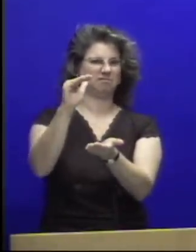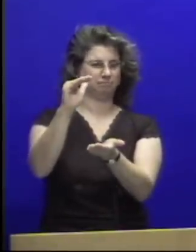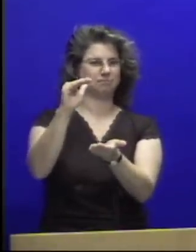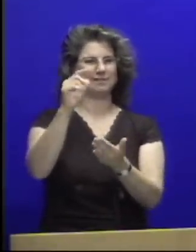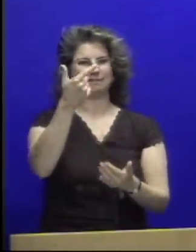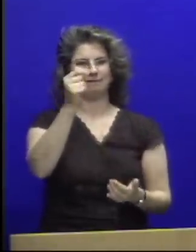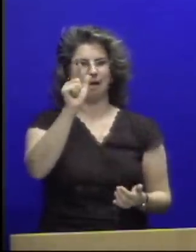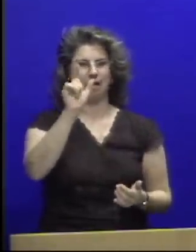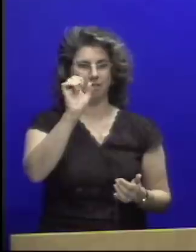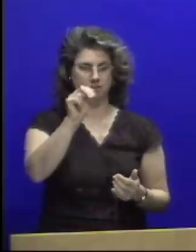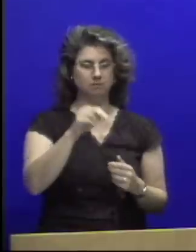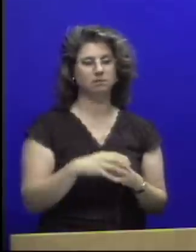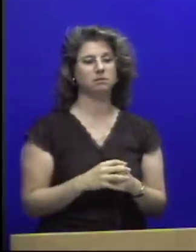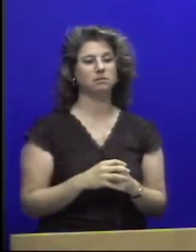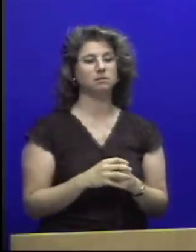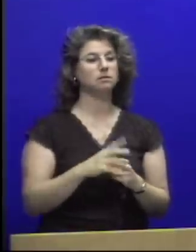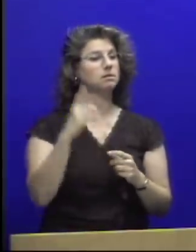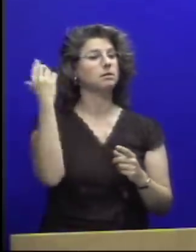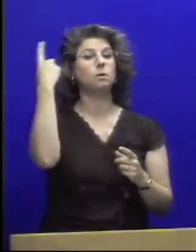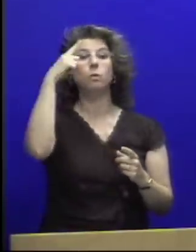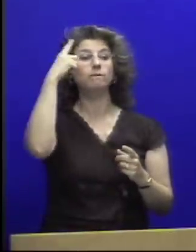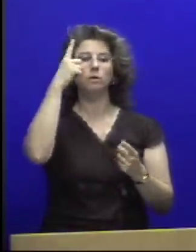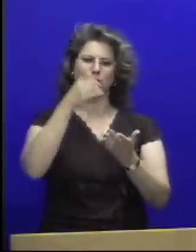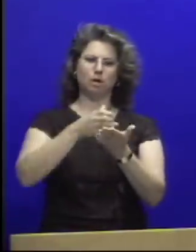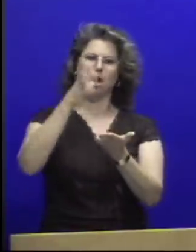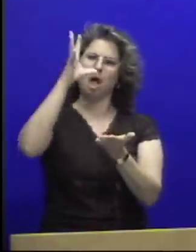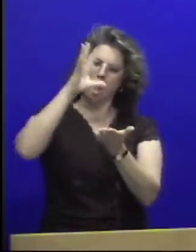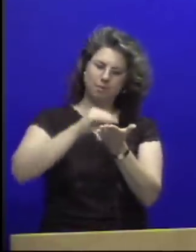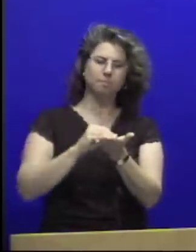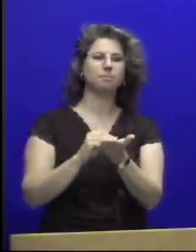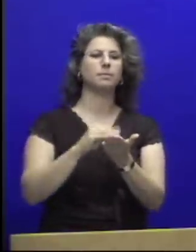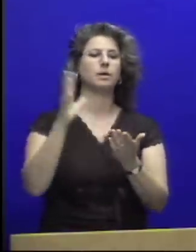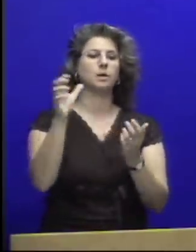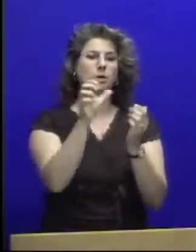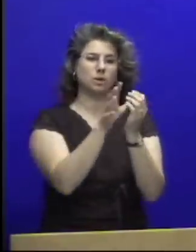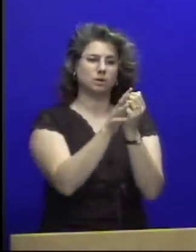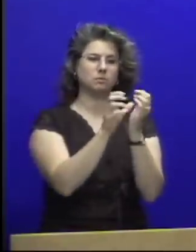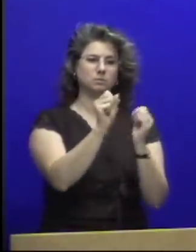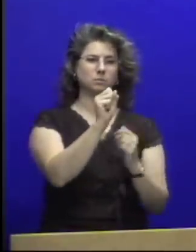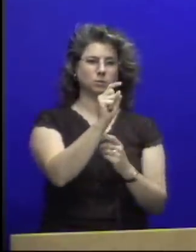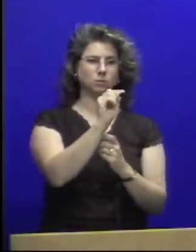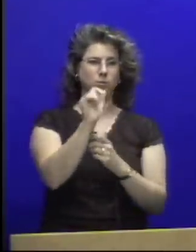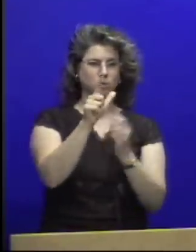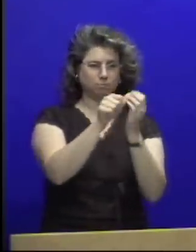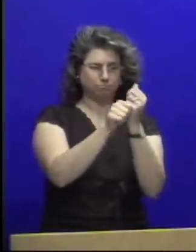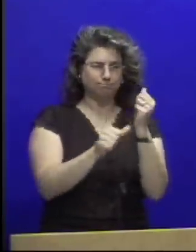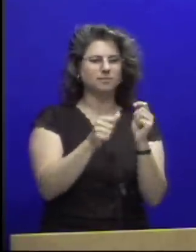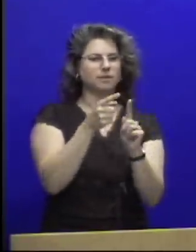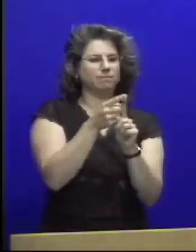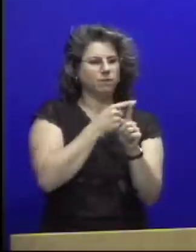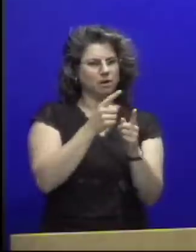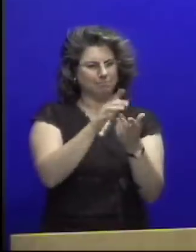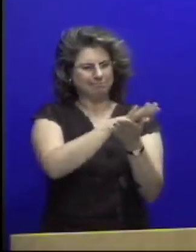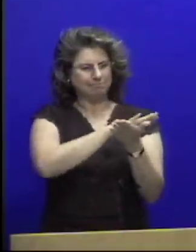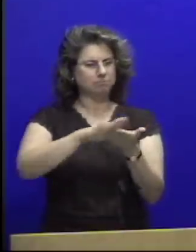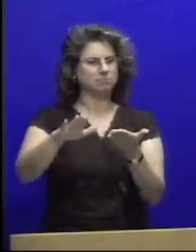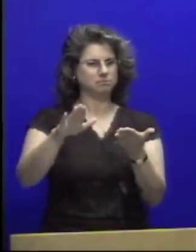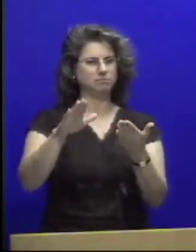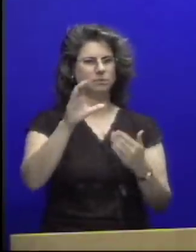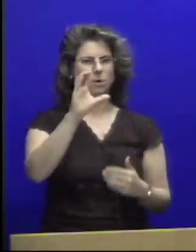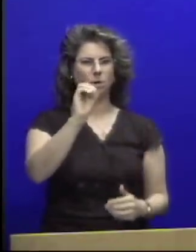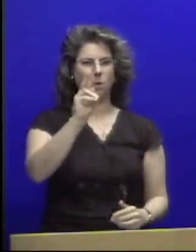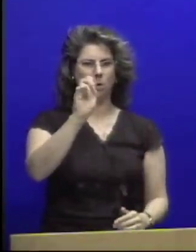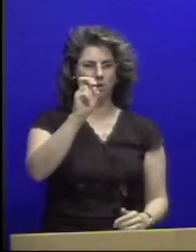And the purpose of this is to release all the stool from your colon, and so you have